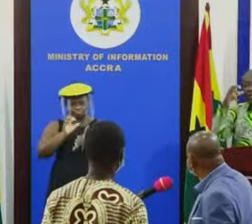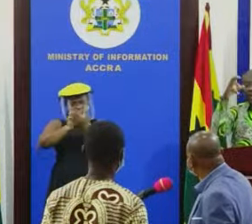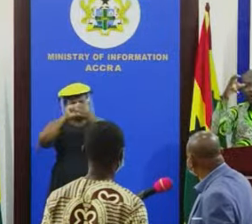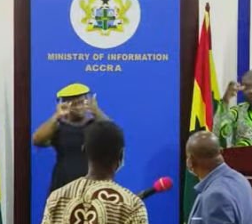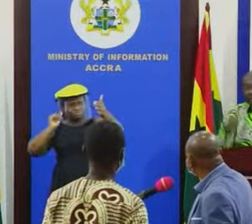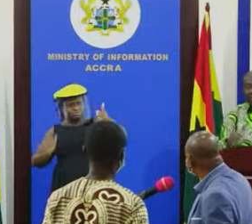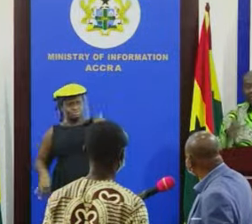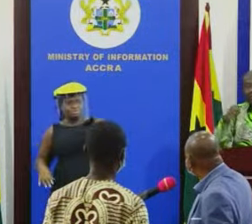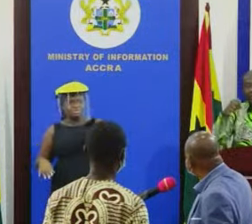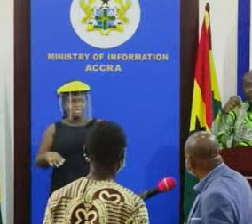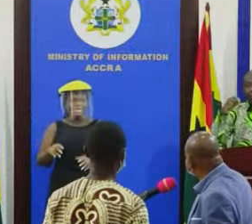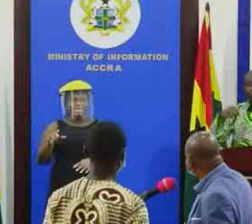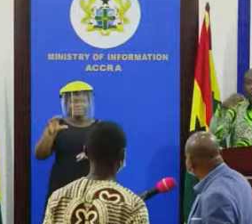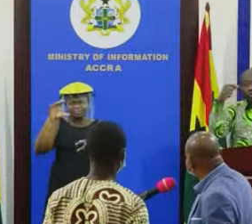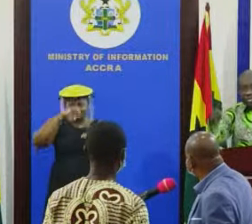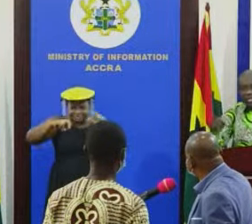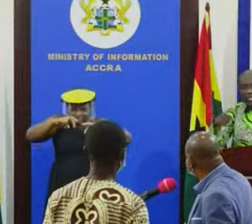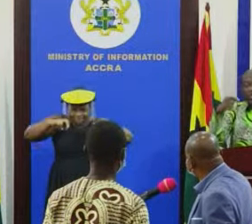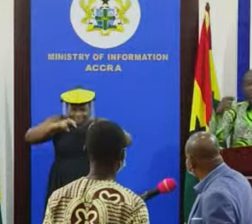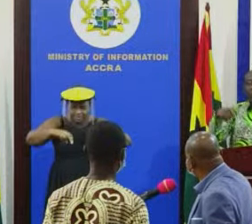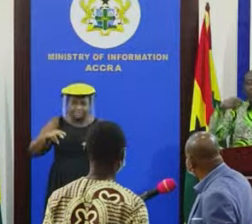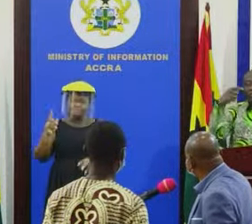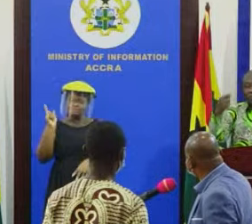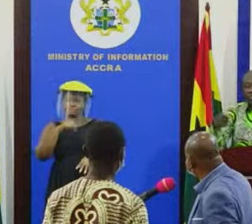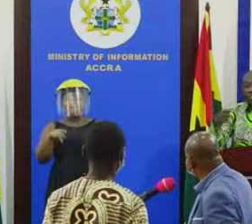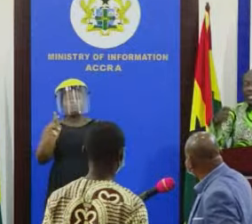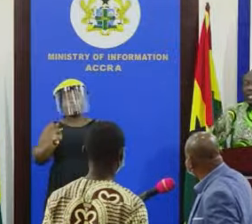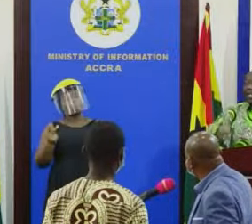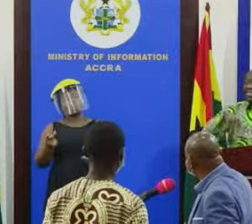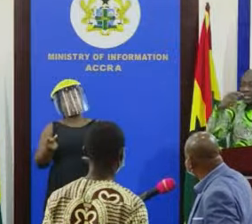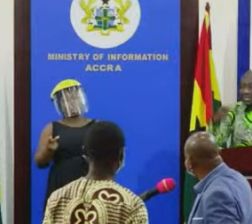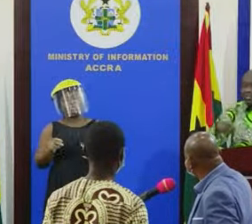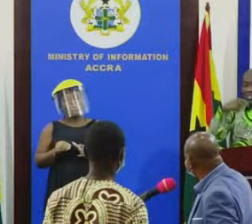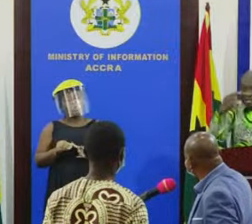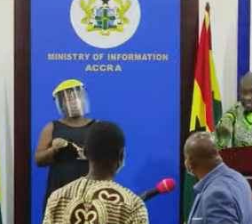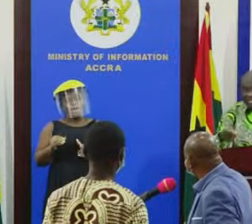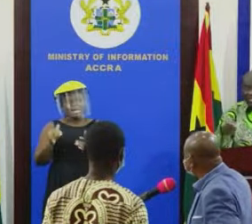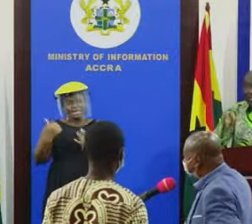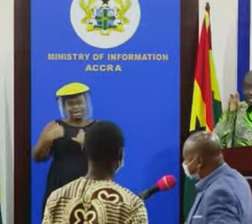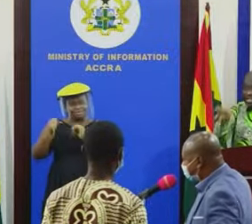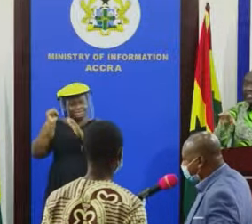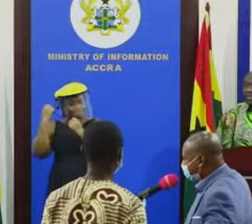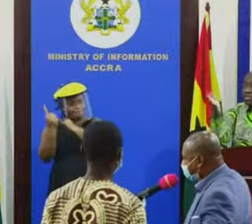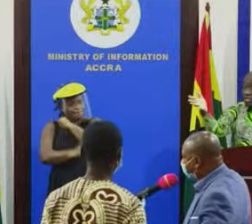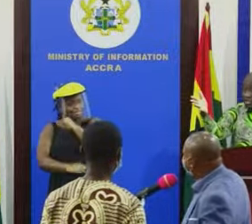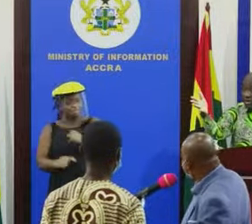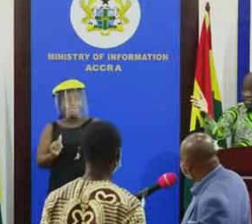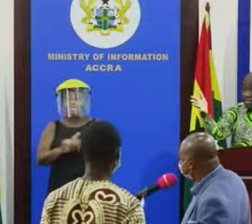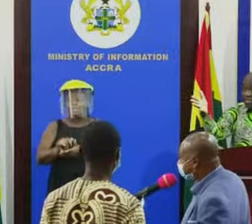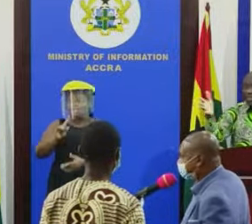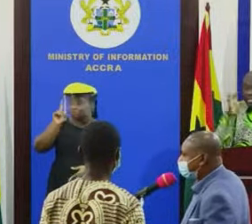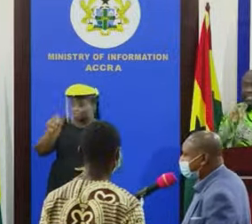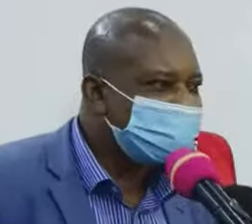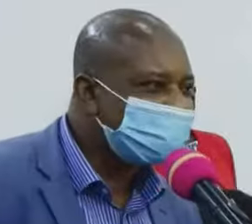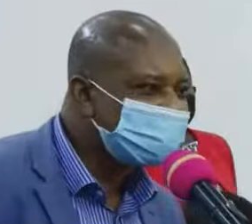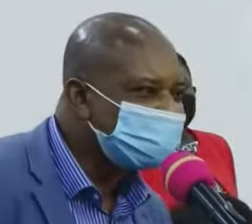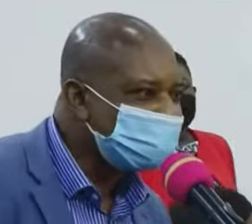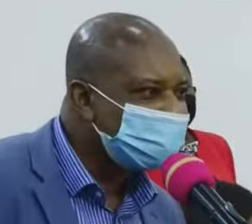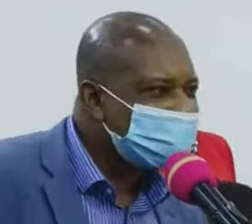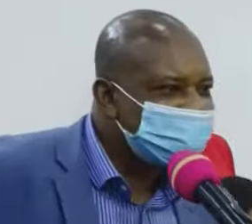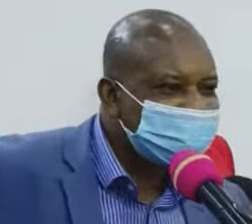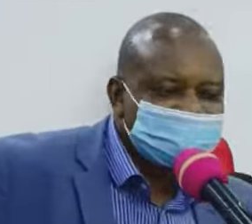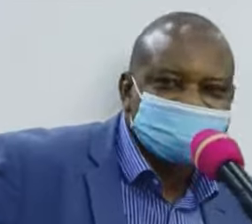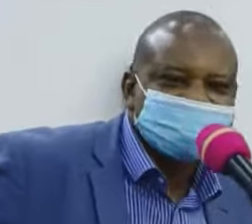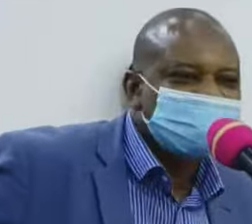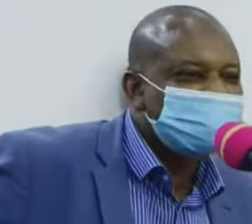the veil and unmask who is using these persons as a front and exact some sanctions? That's the question, correct? Well. Yes, that's the question. Thank you